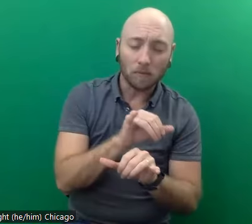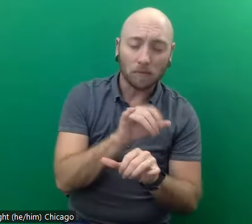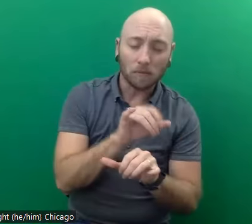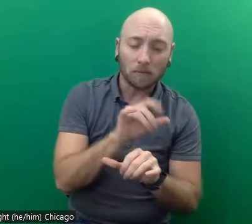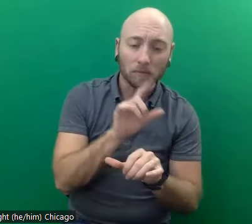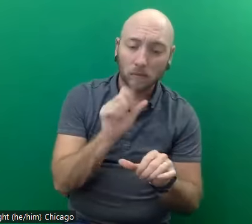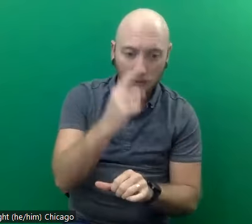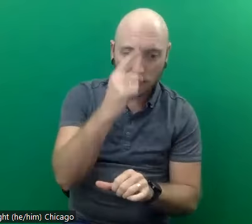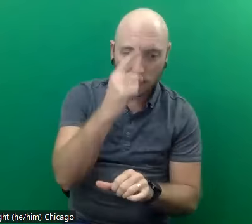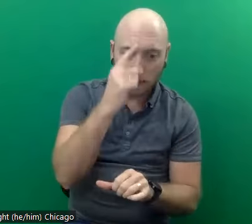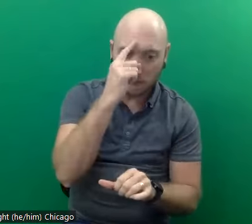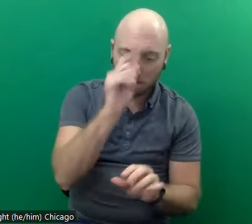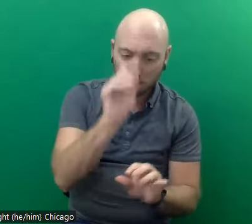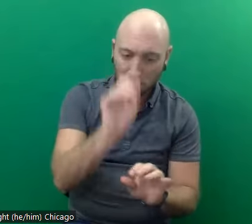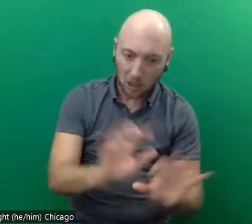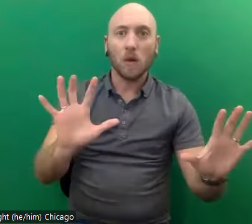And I knew right then, if I ever